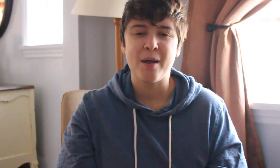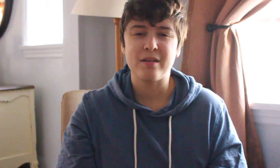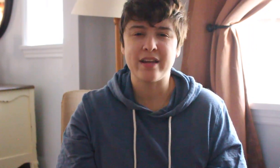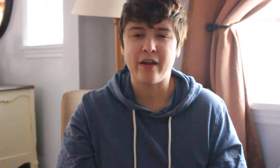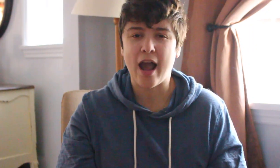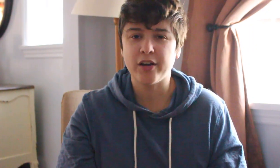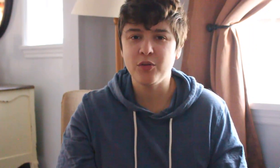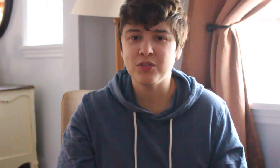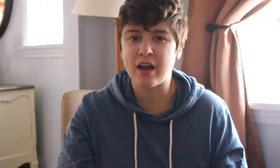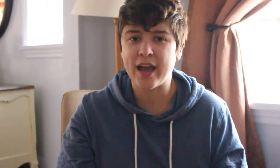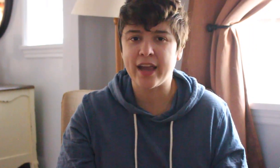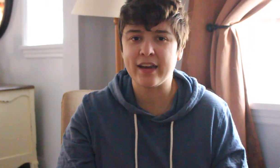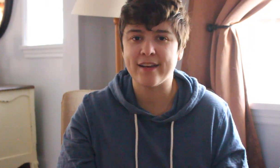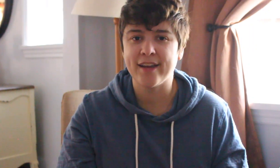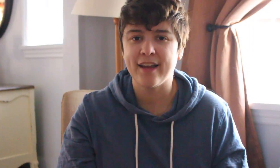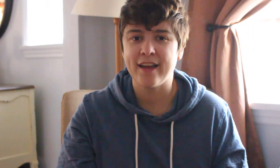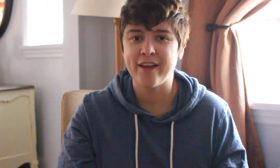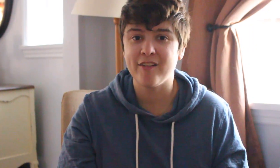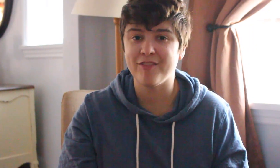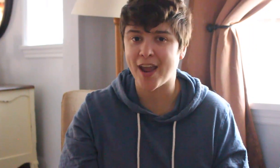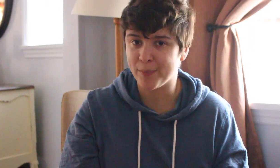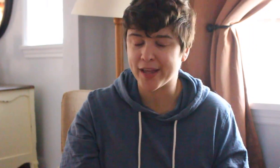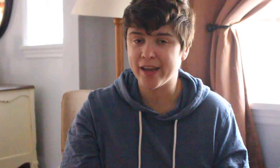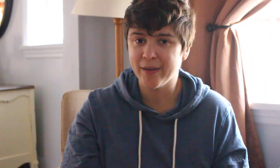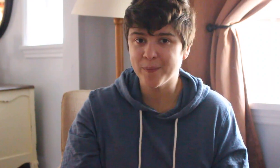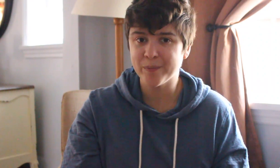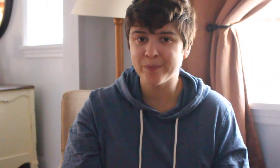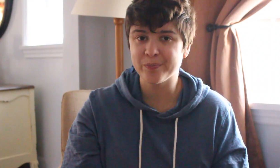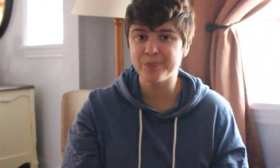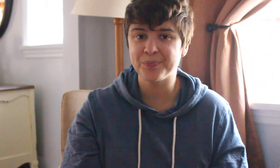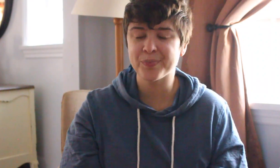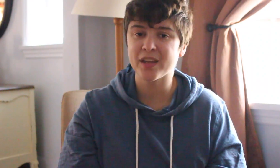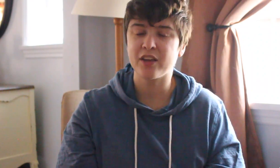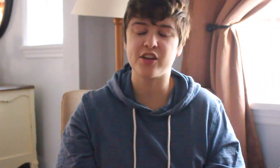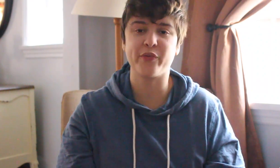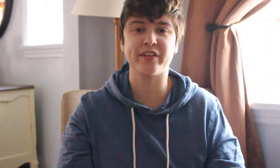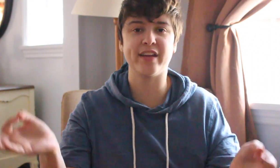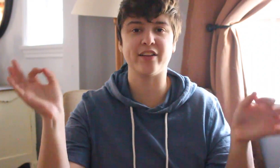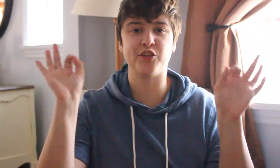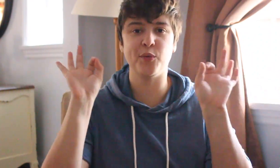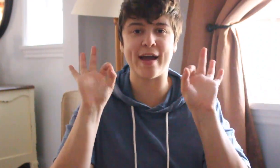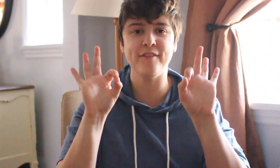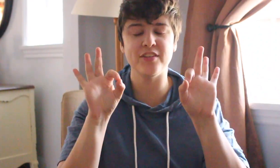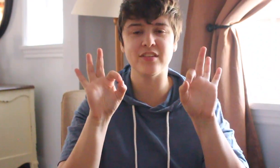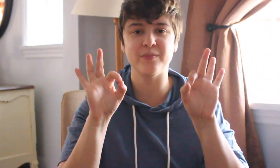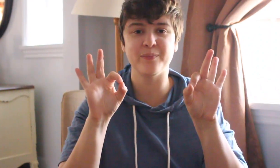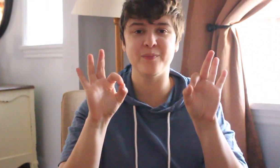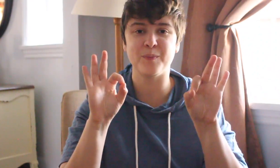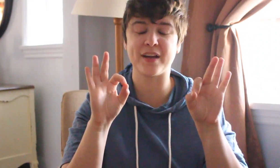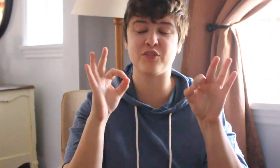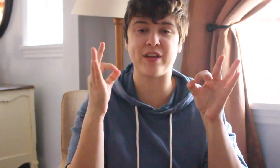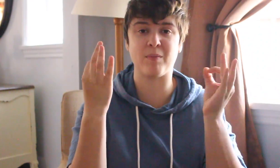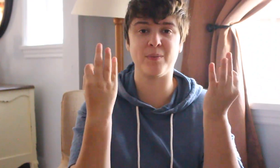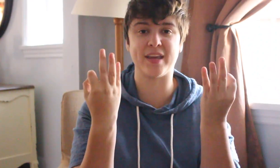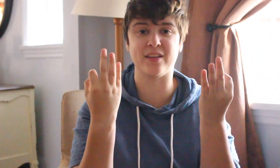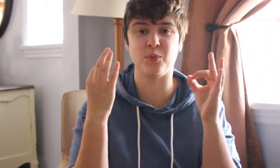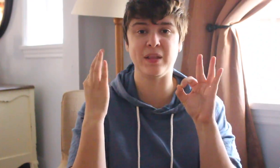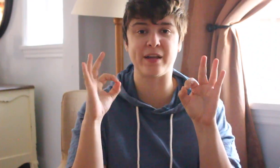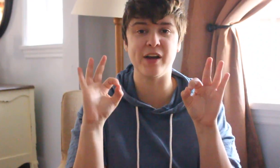Now how do you sign family? You're going to take two F's because family begins with the letter